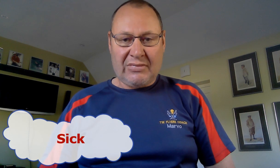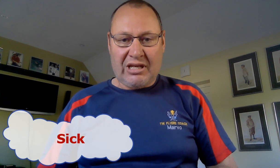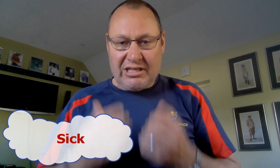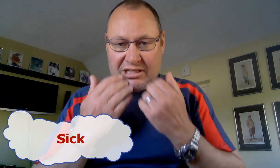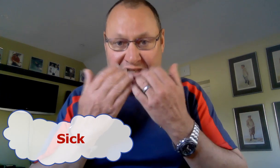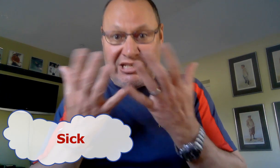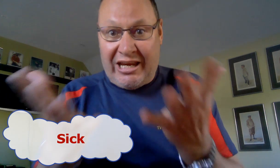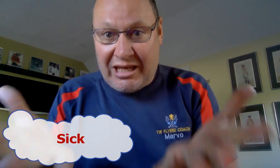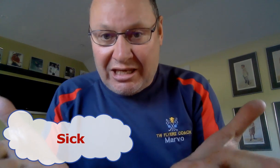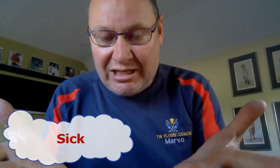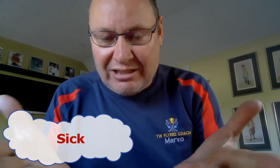Sick.